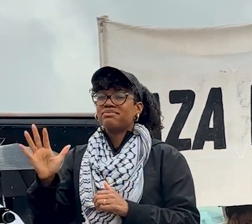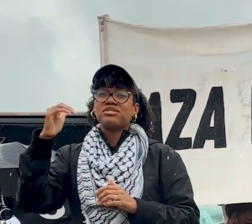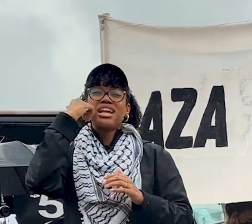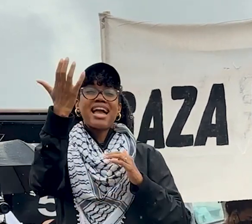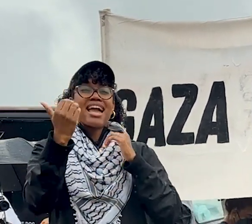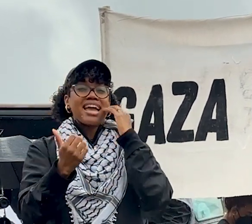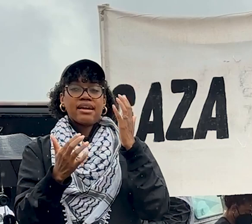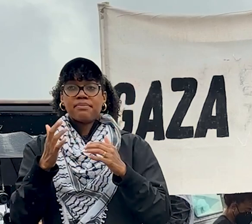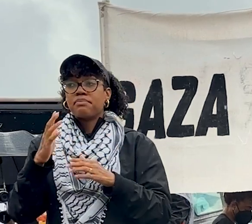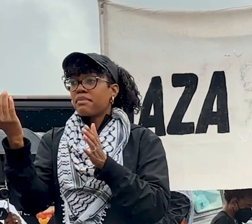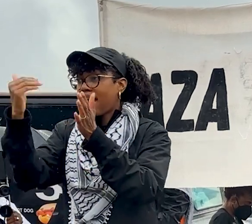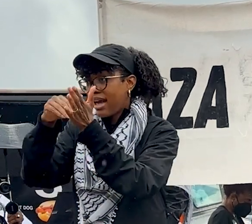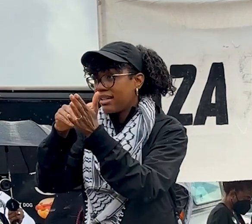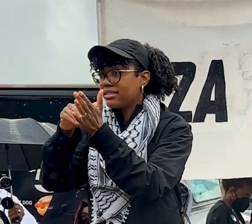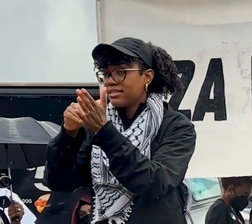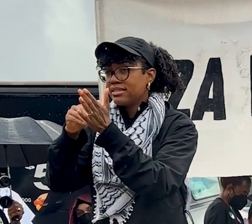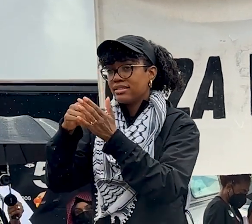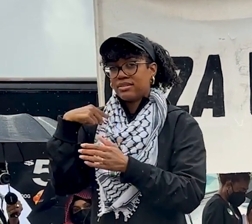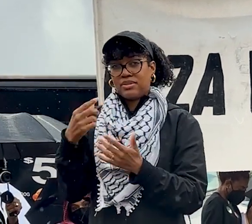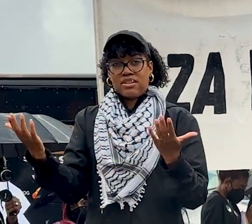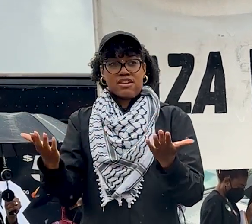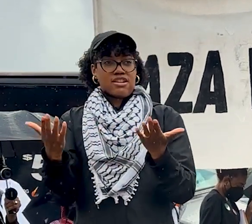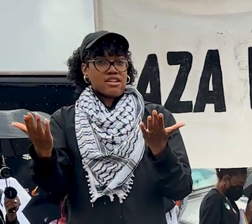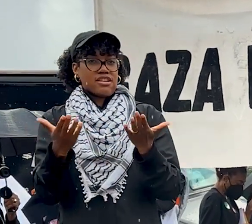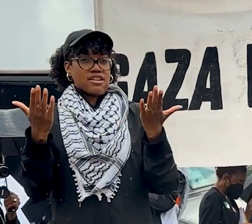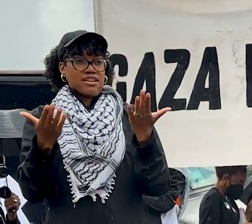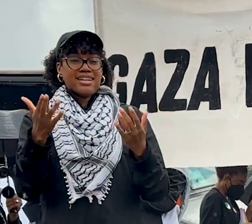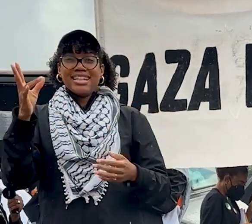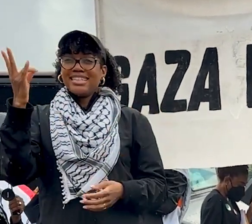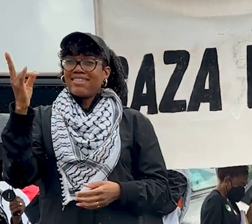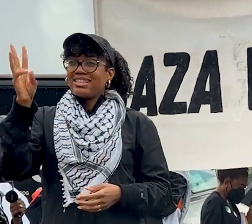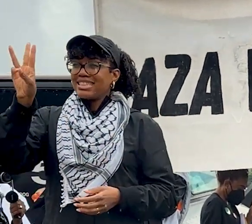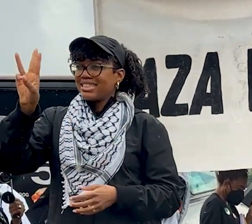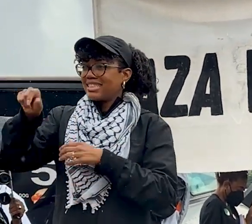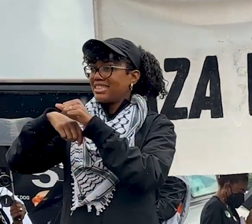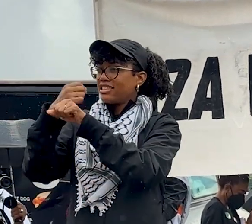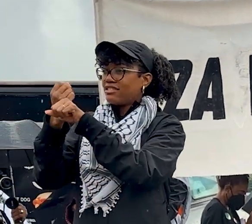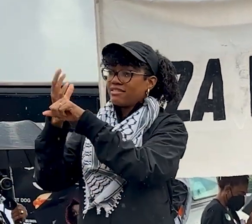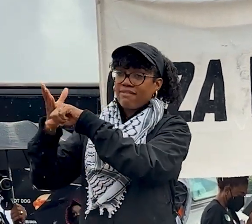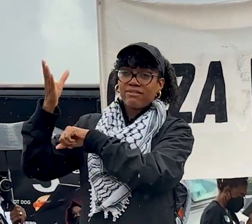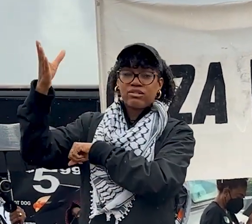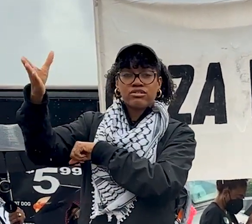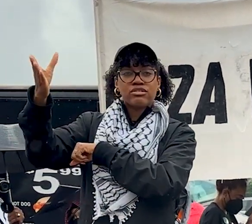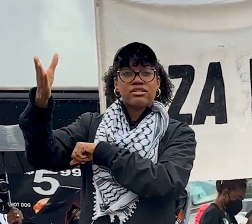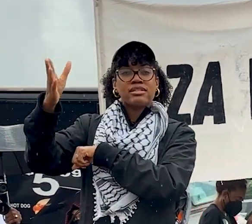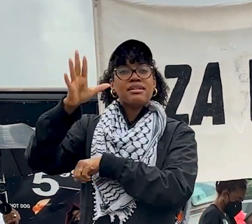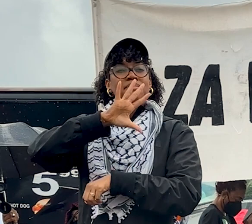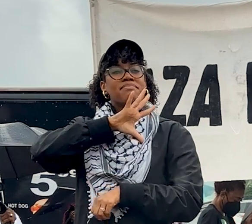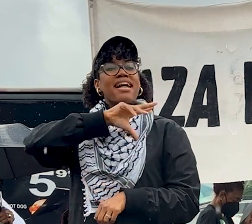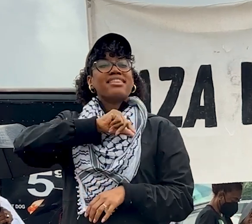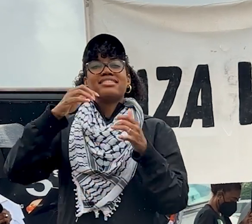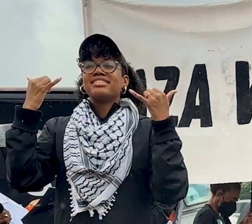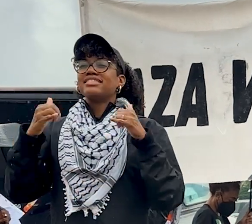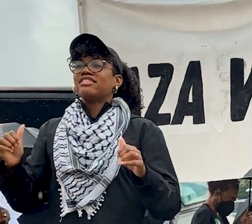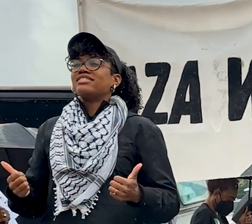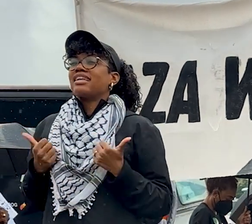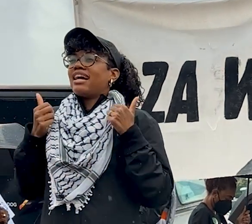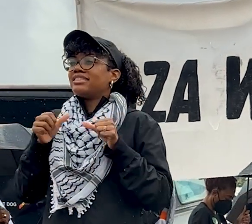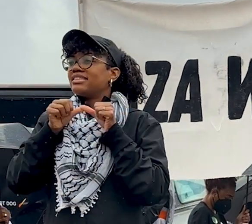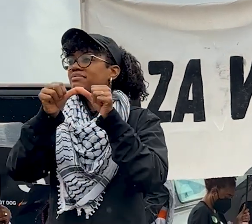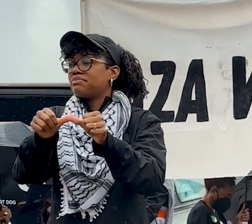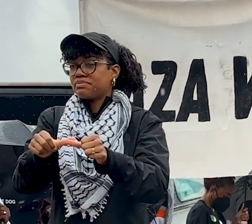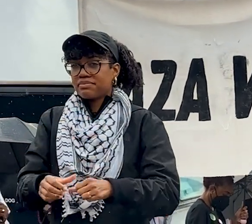But again, here we are, 76 years after, Palestine is still